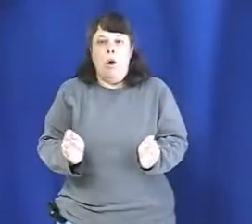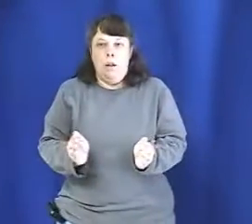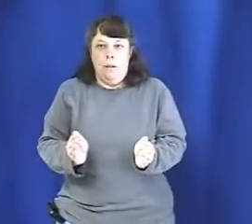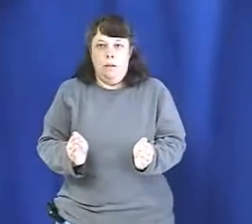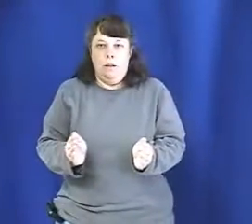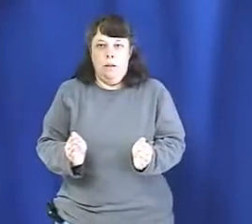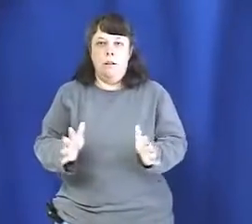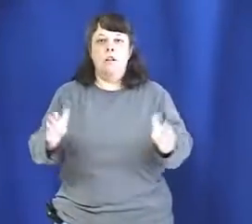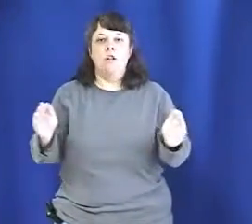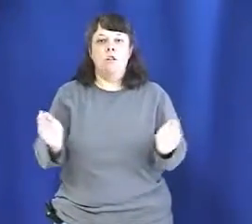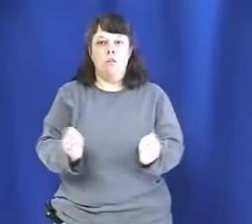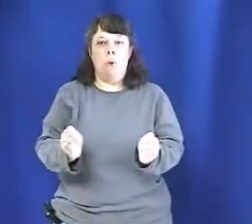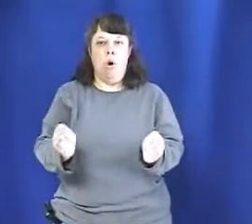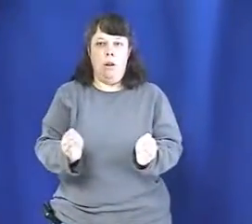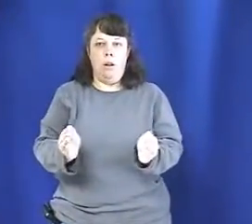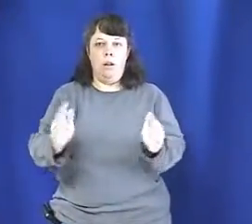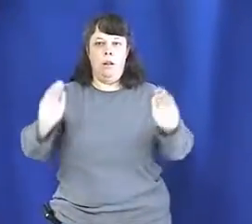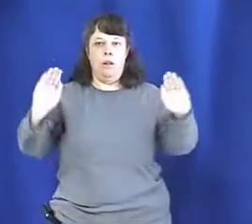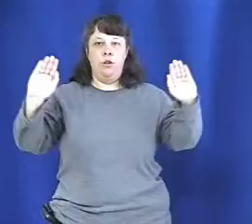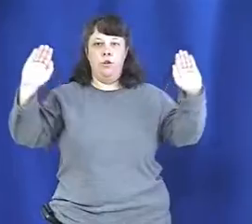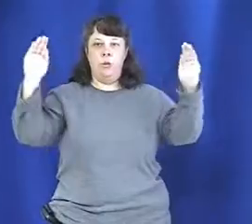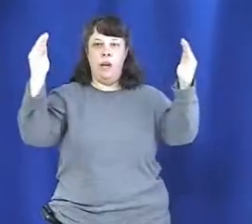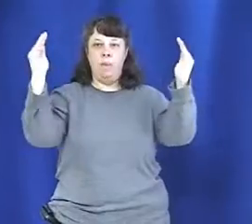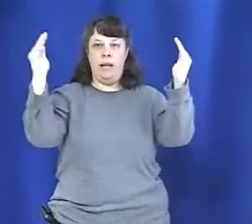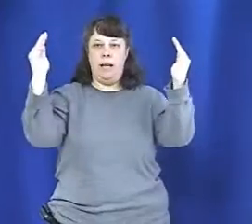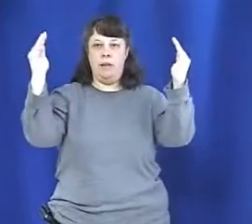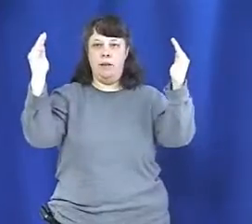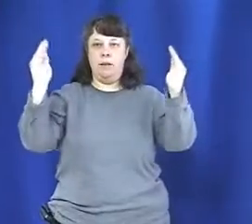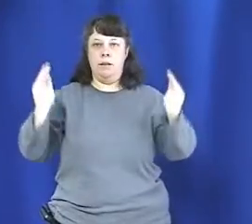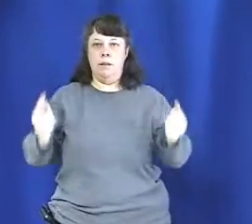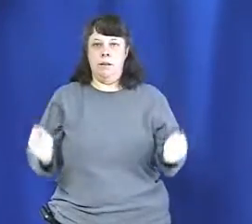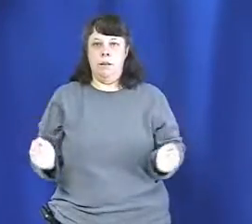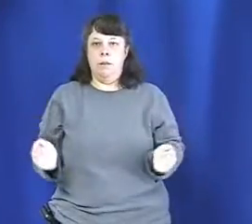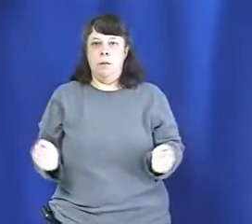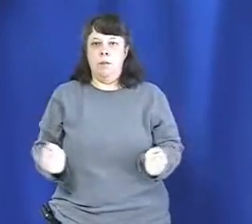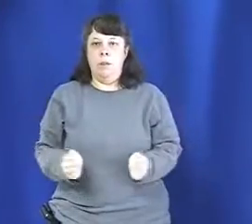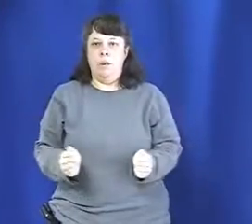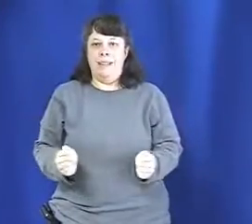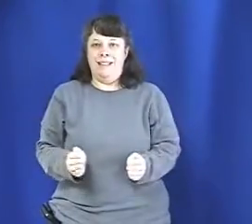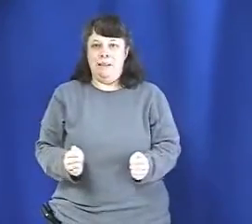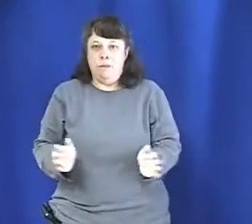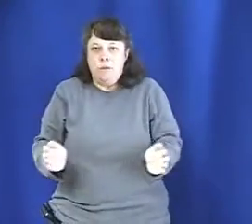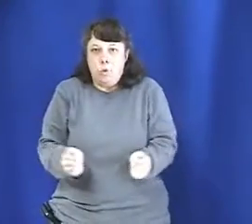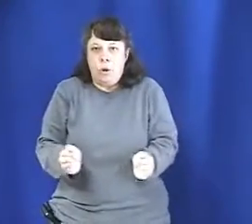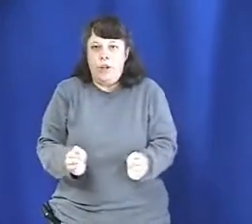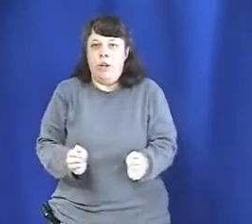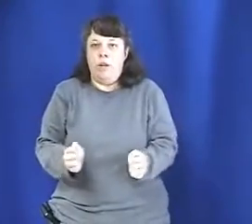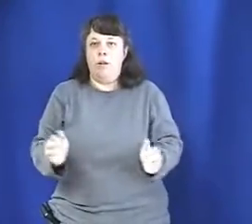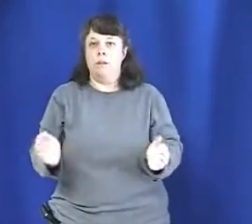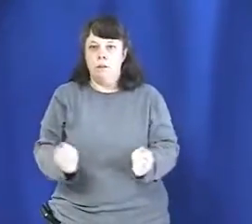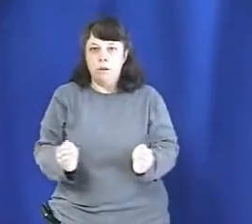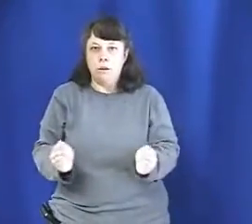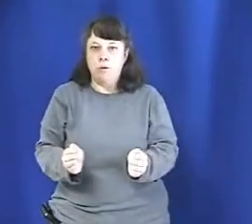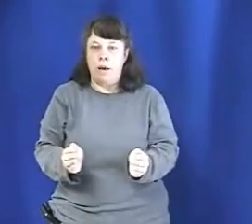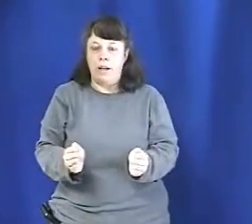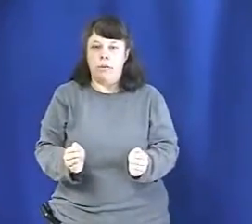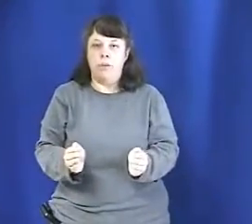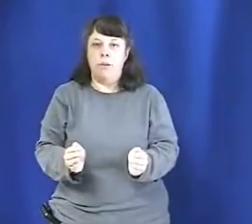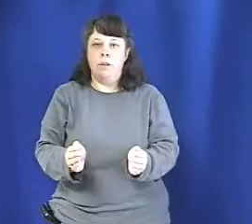Small. Small. 2 cupped hands pull in toward each other twice